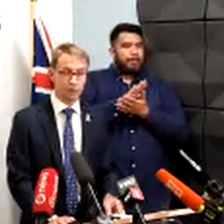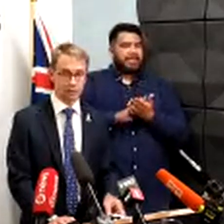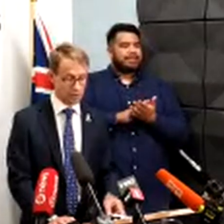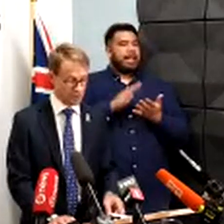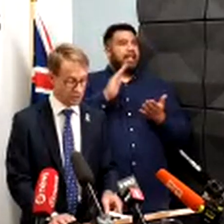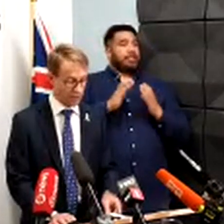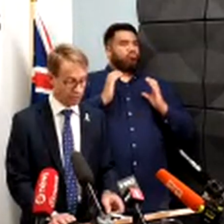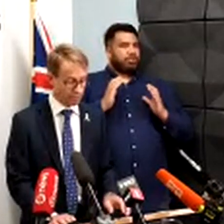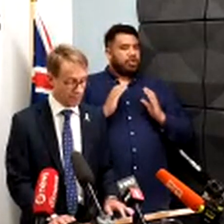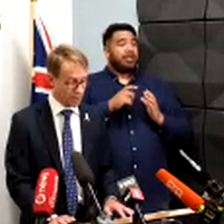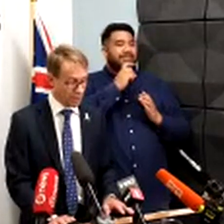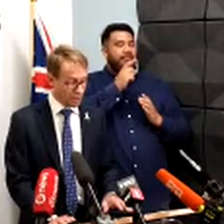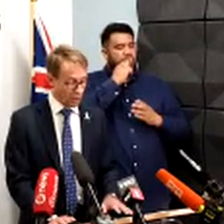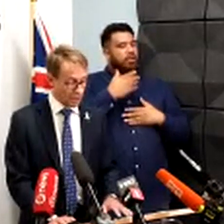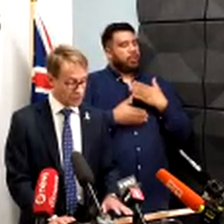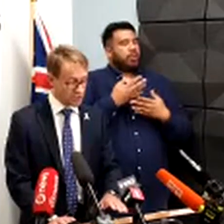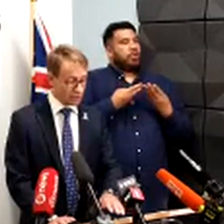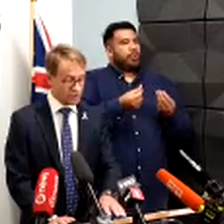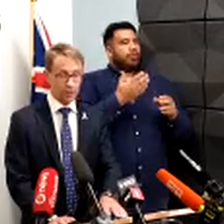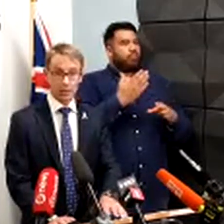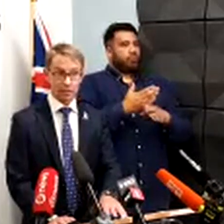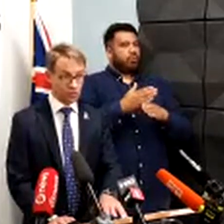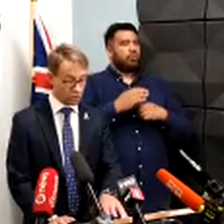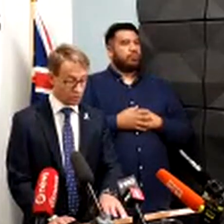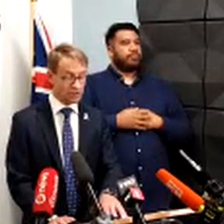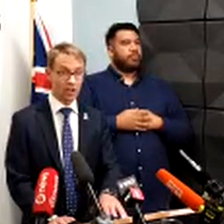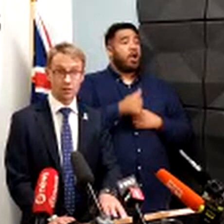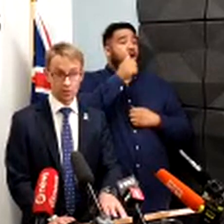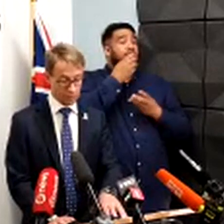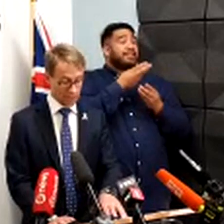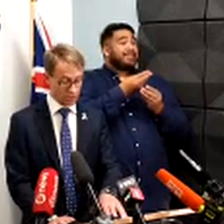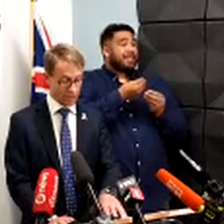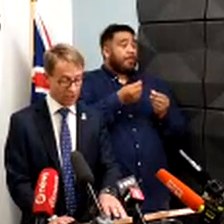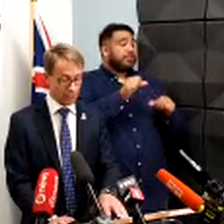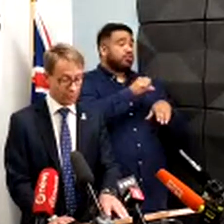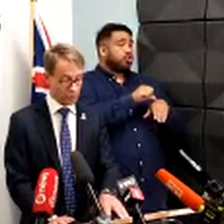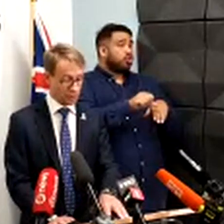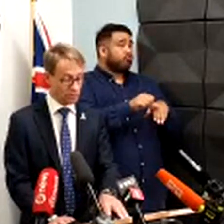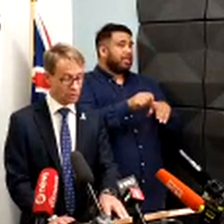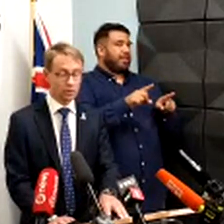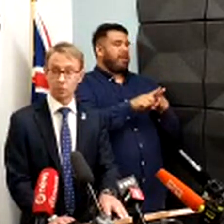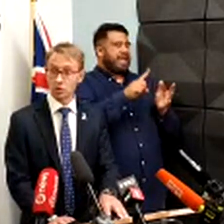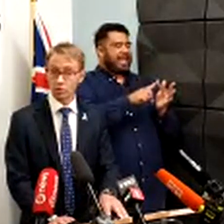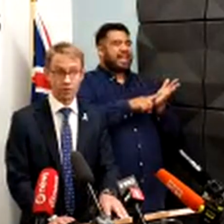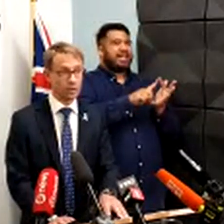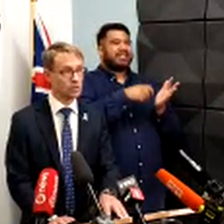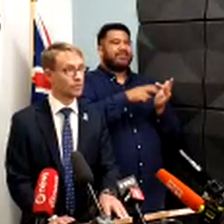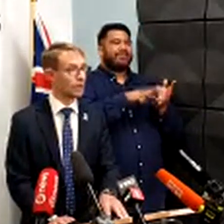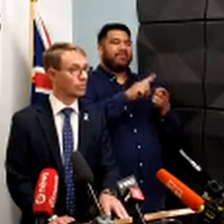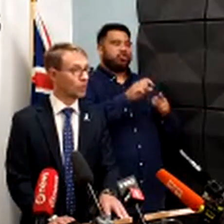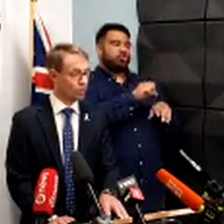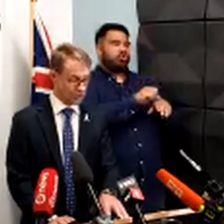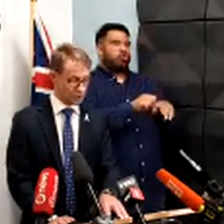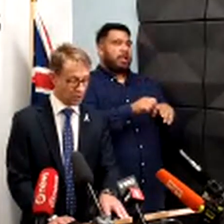pressure on busy staff. I understand that some elective surgeries, as you can imagine, have been postponed to ensure that there